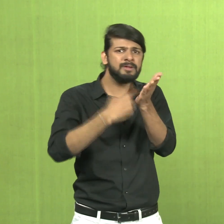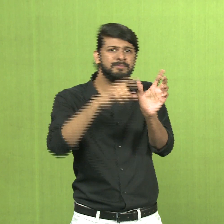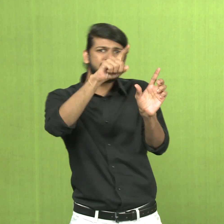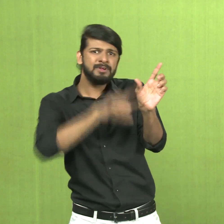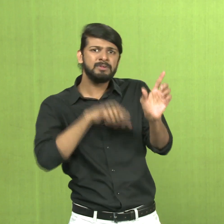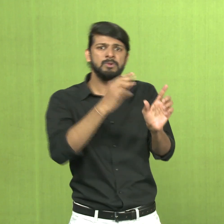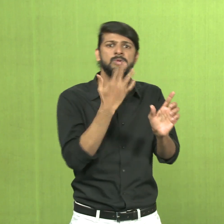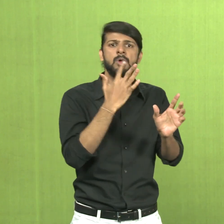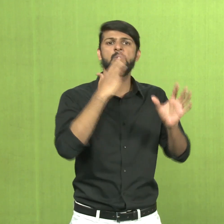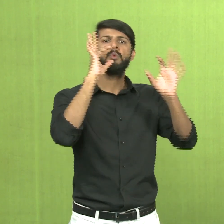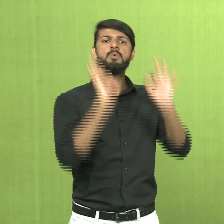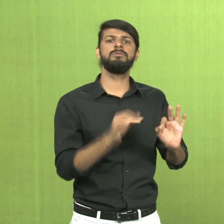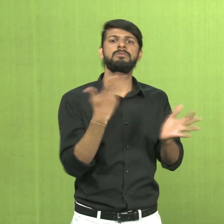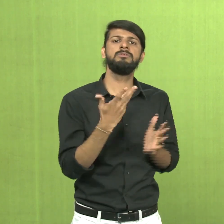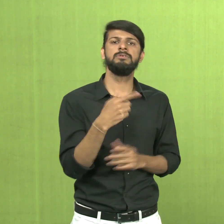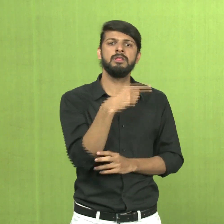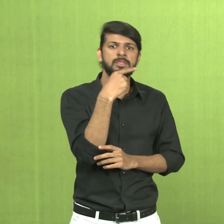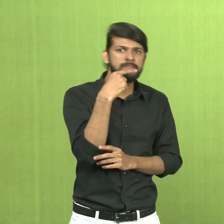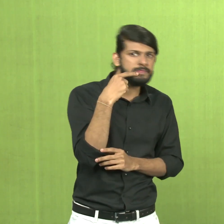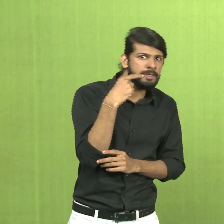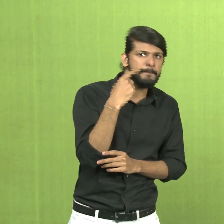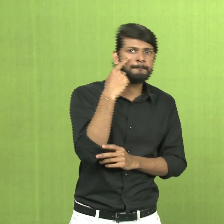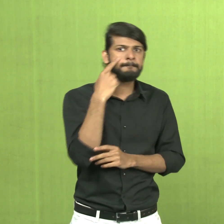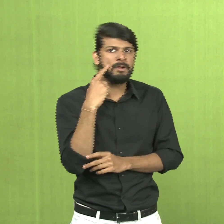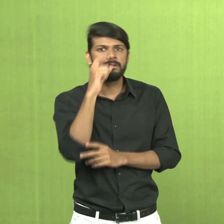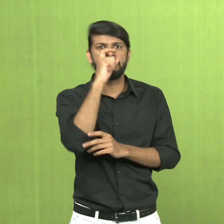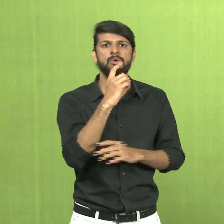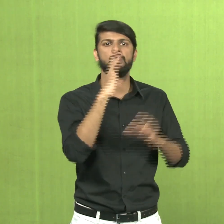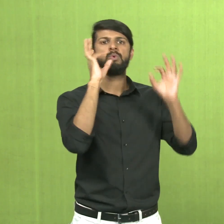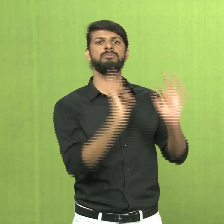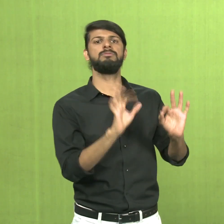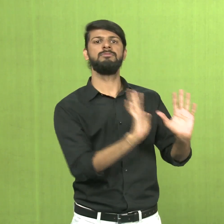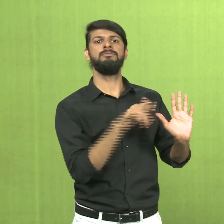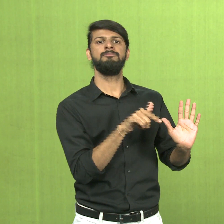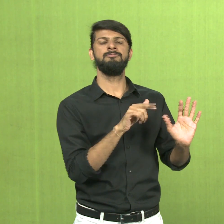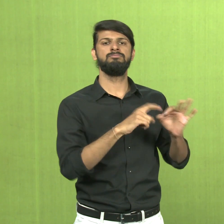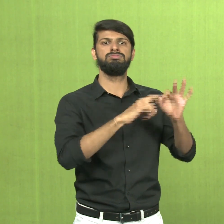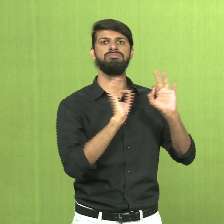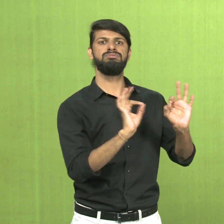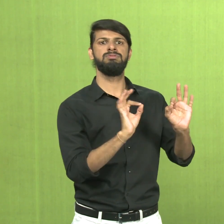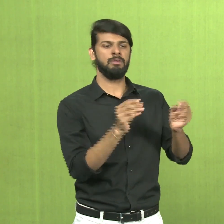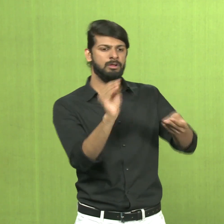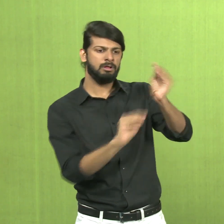make other secondary colors, and black, red, yellow, blue have been